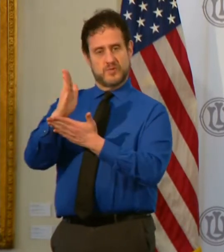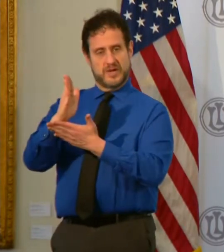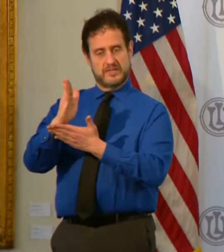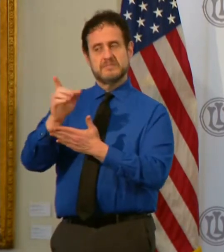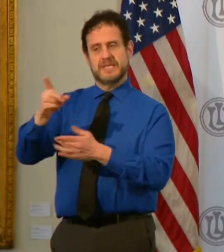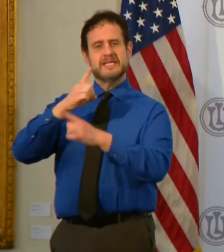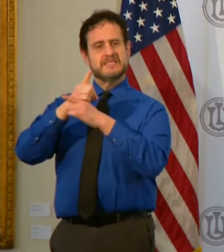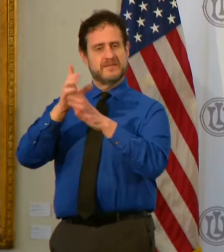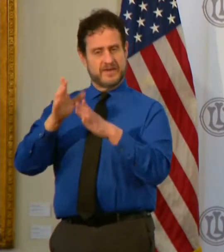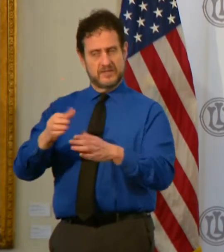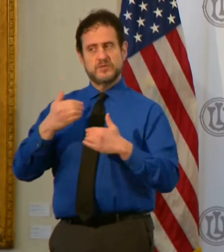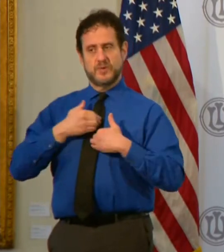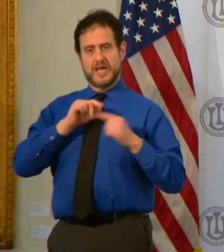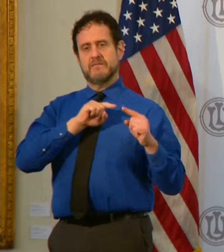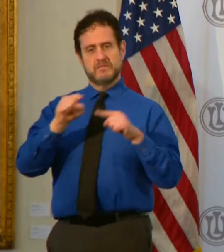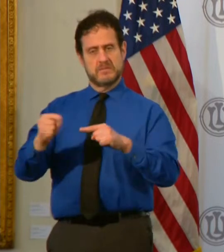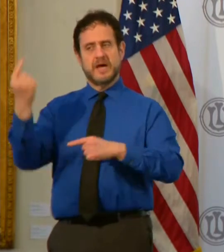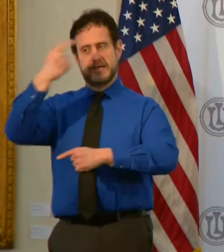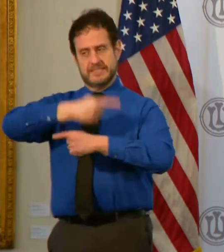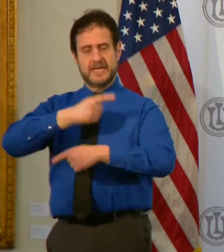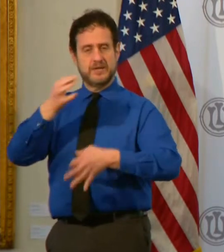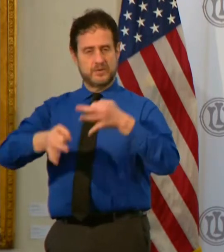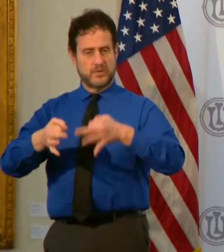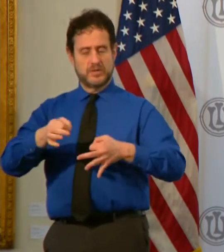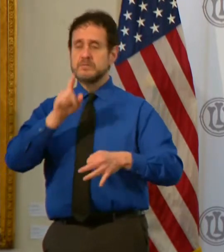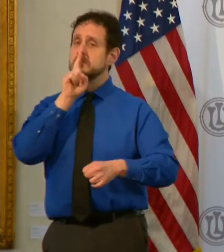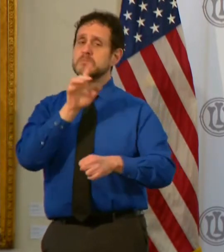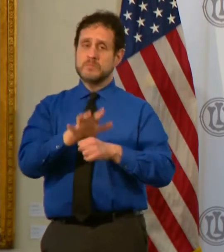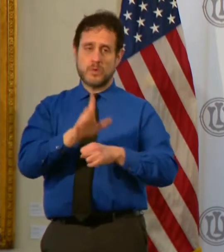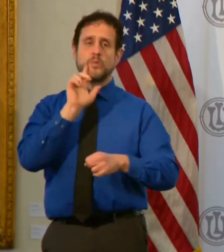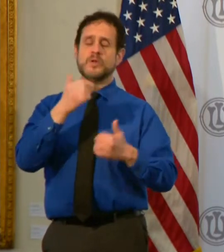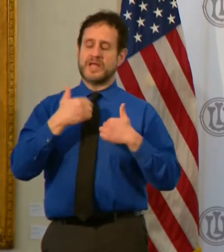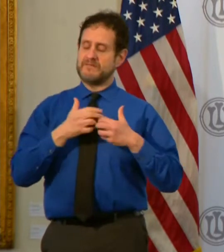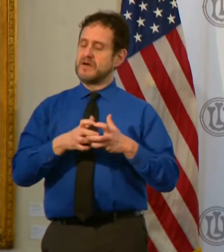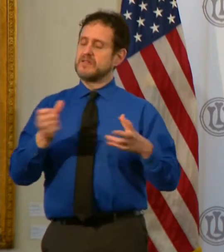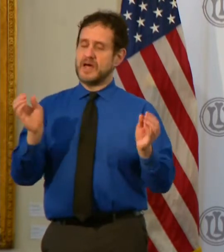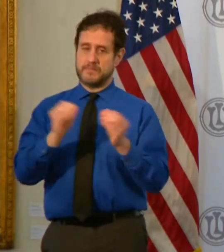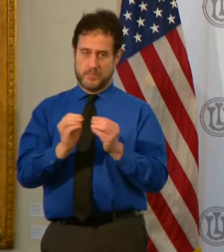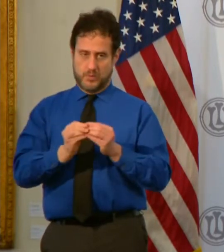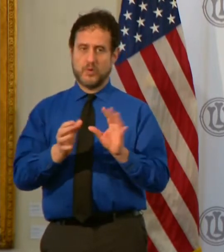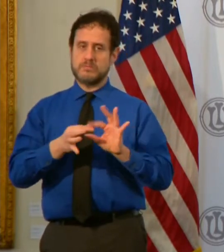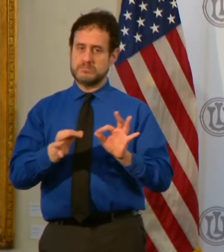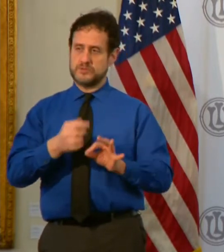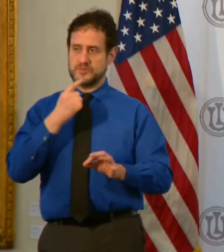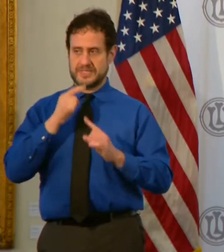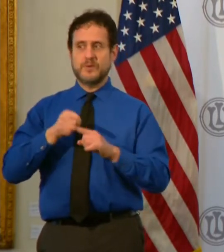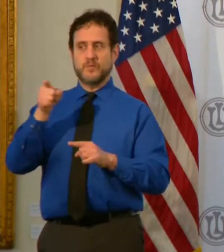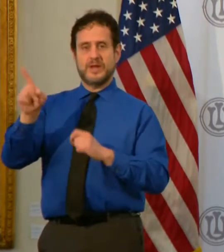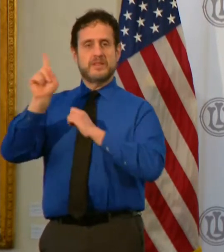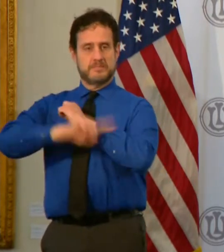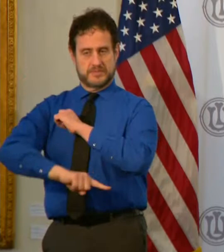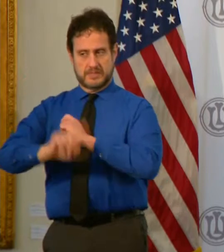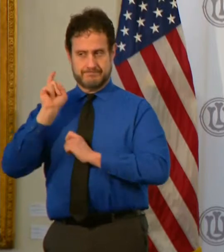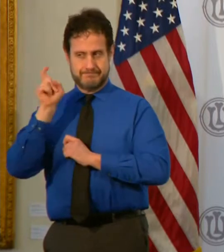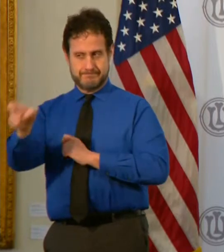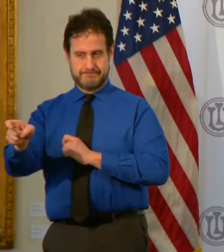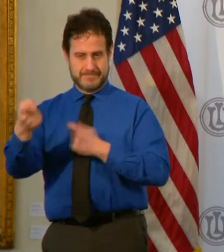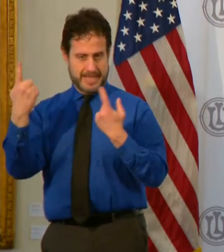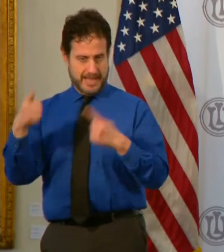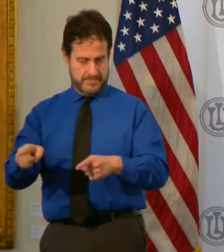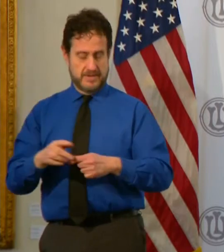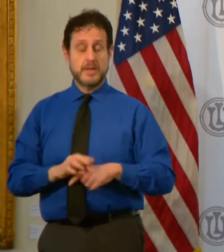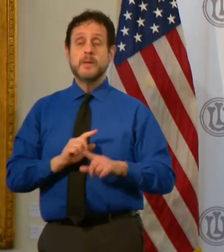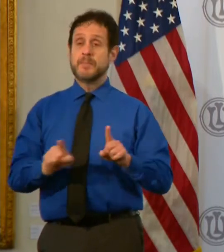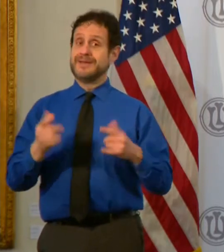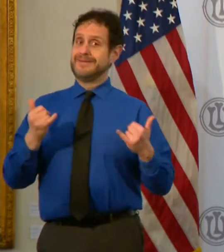defendant to have his day in court and assure you that I will have a lot more to say once that has happened. What I